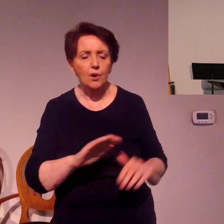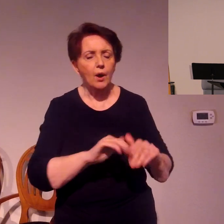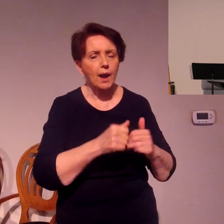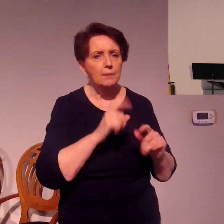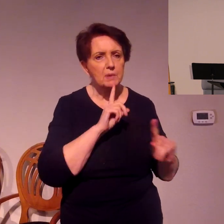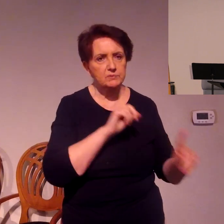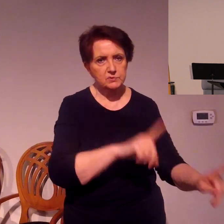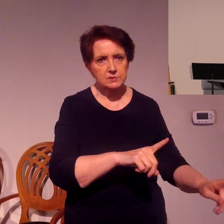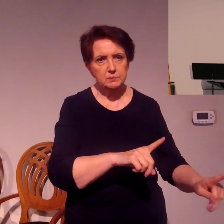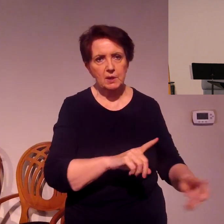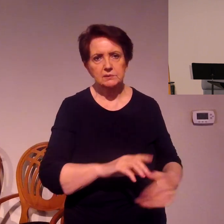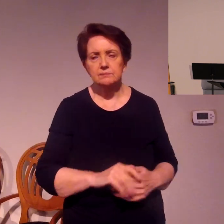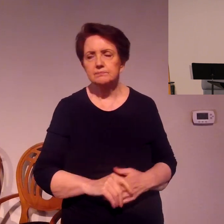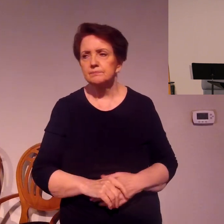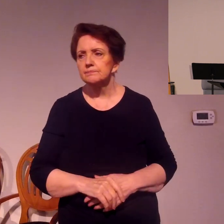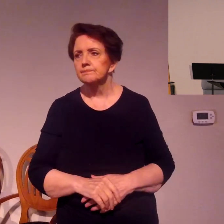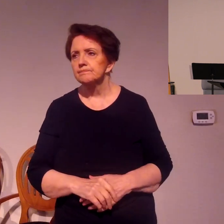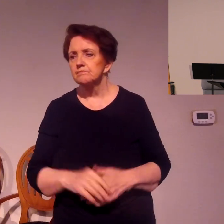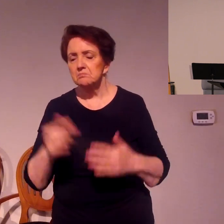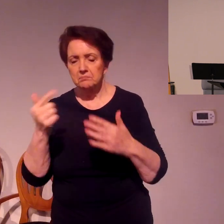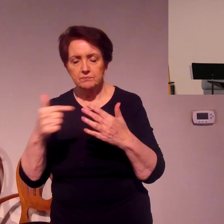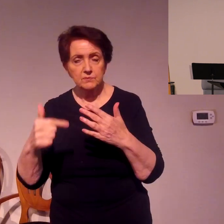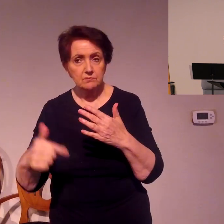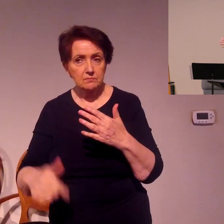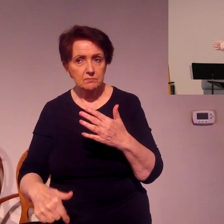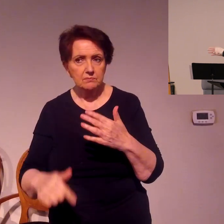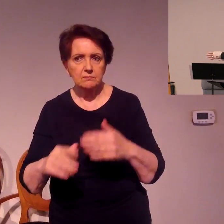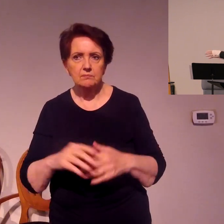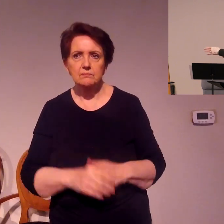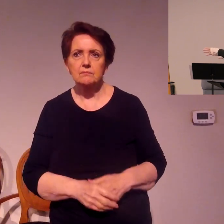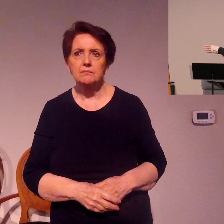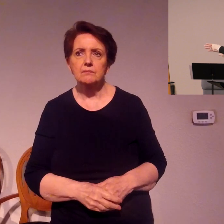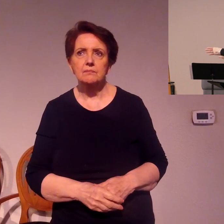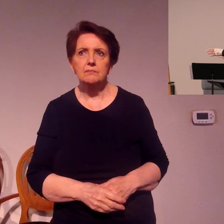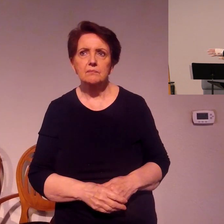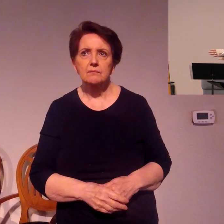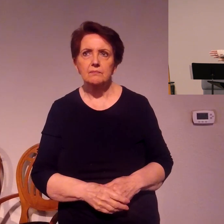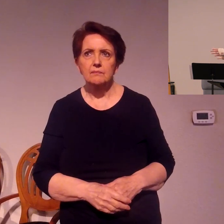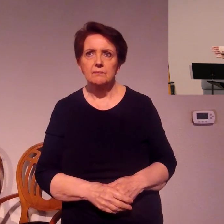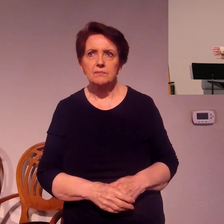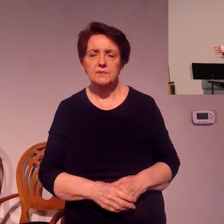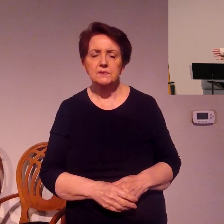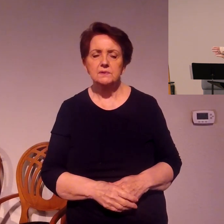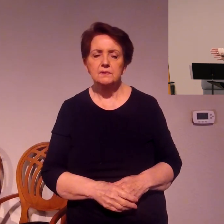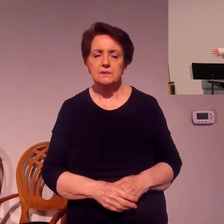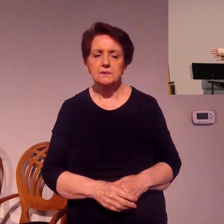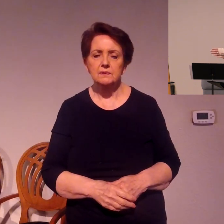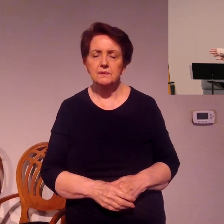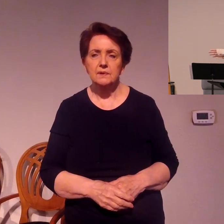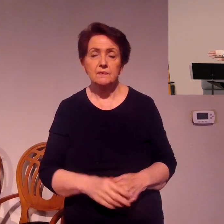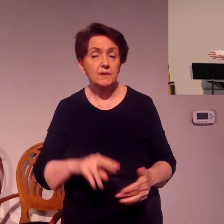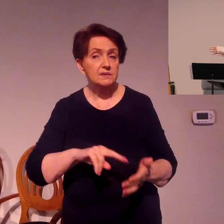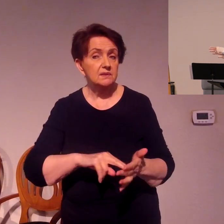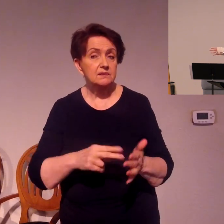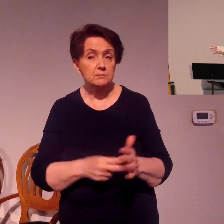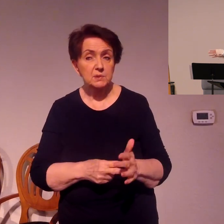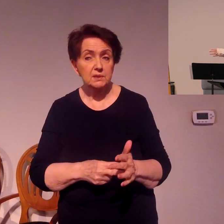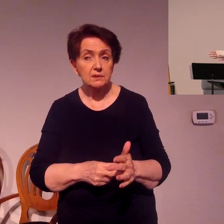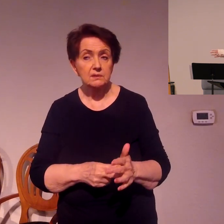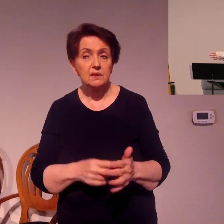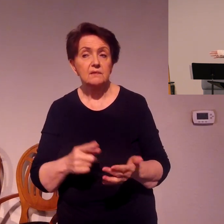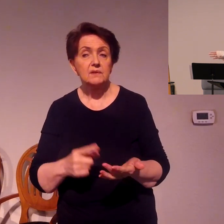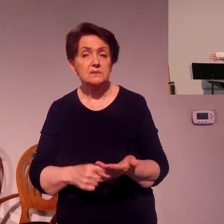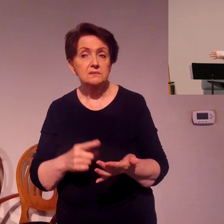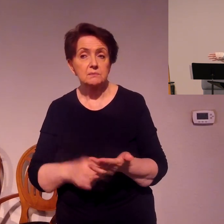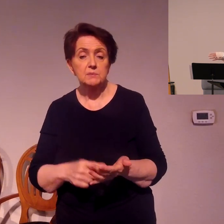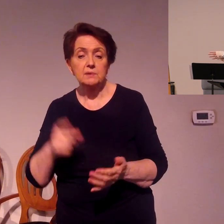of those kinds of things. Now, again, I want to set the caveat aside. This does not mean that there aren't times when we really do